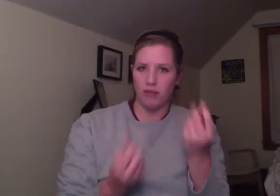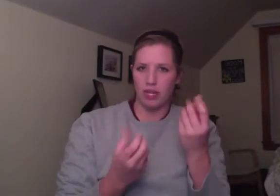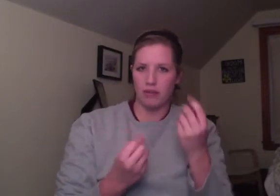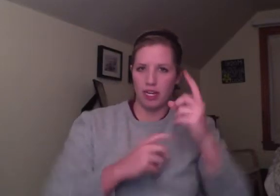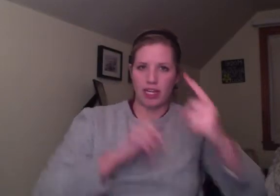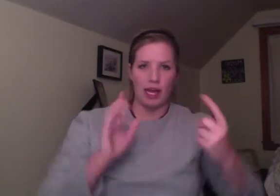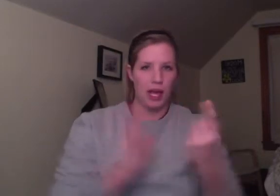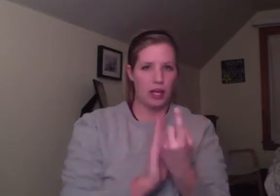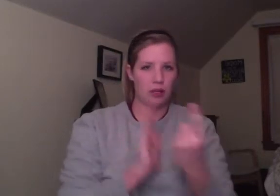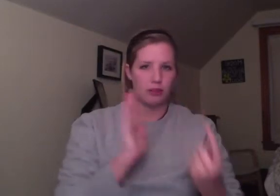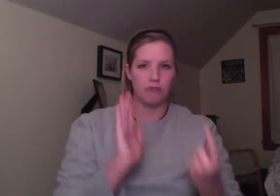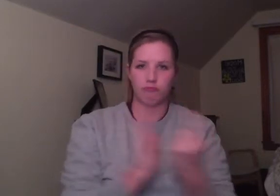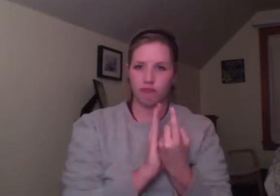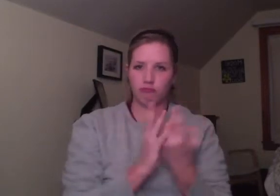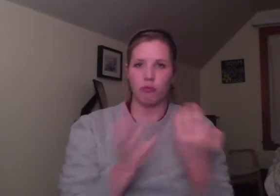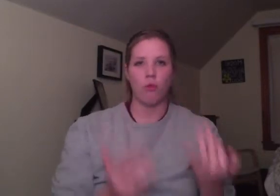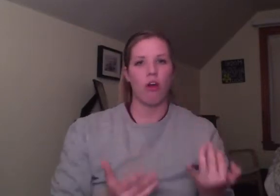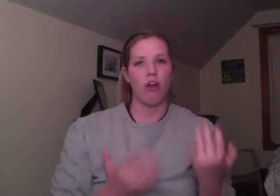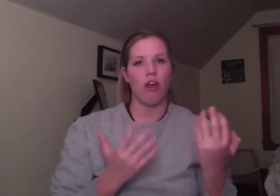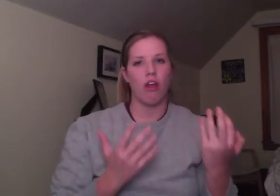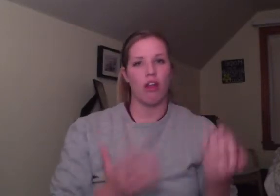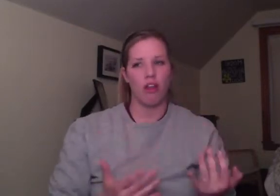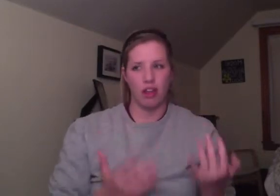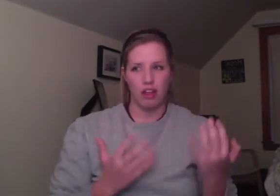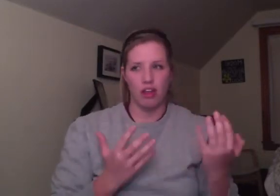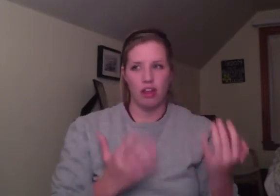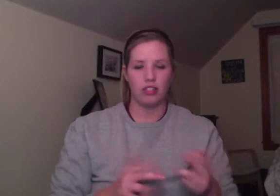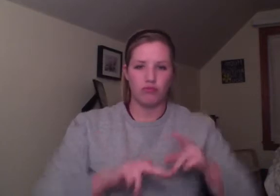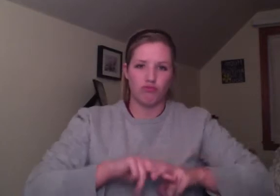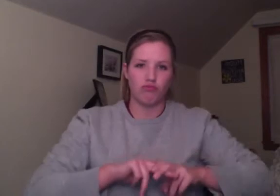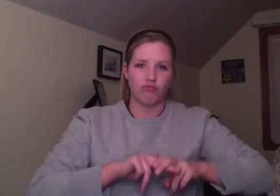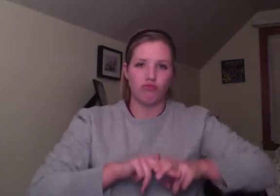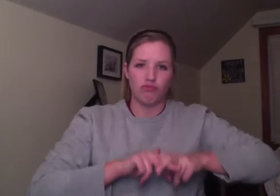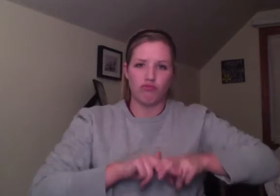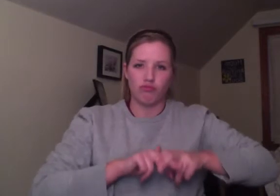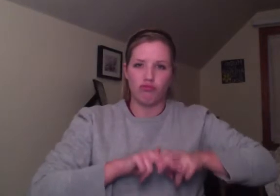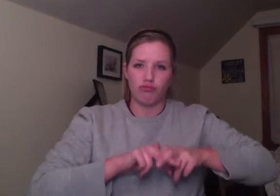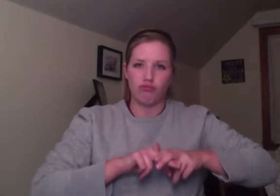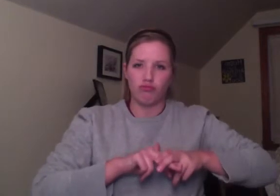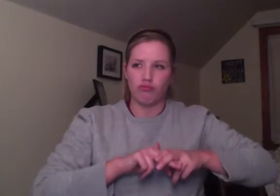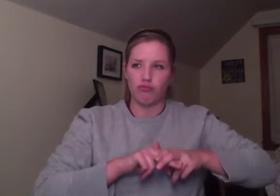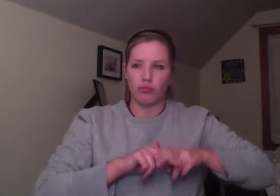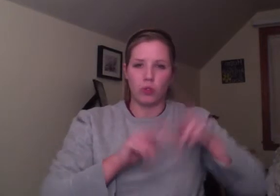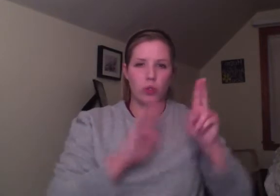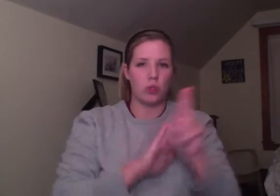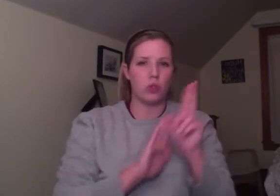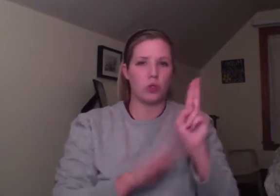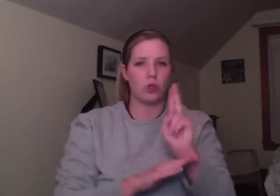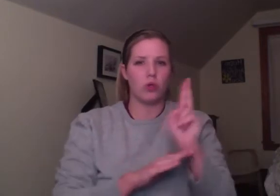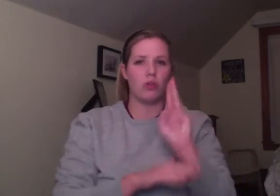in. And as he's sitting there with the camera on the tripod, he would use the bulb setting. And for those of you who don't